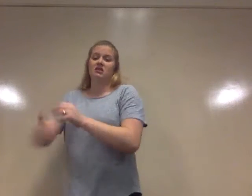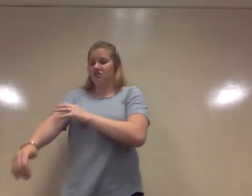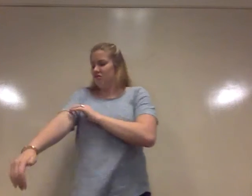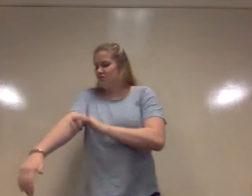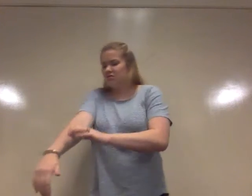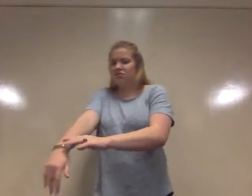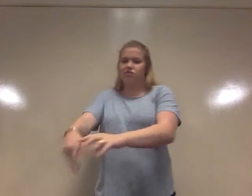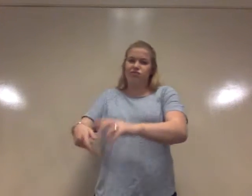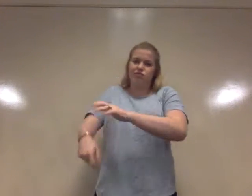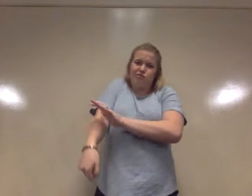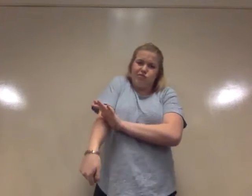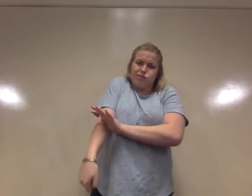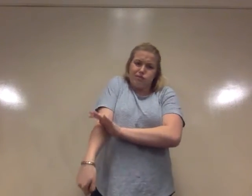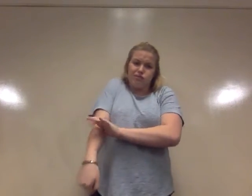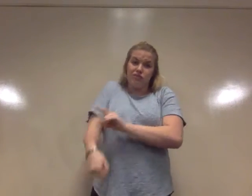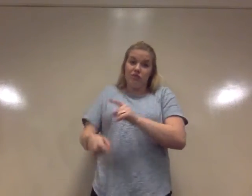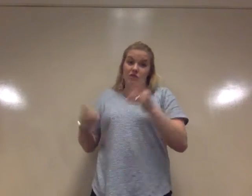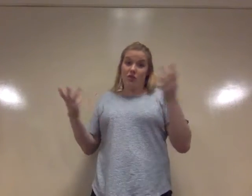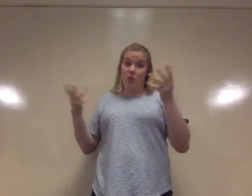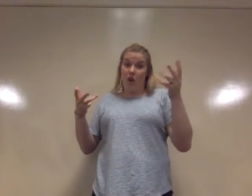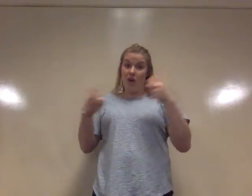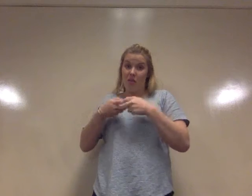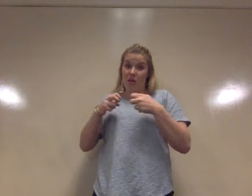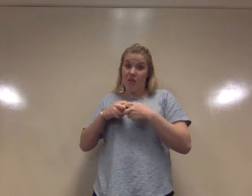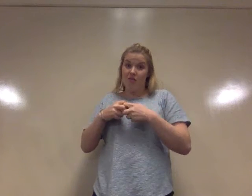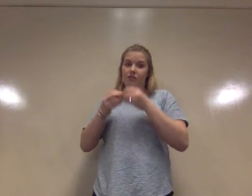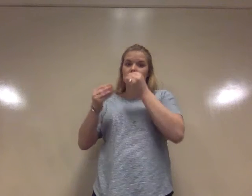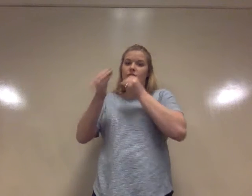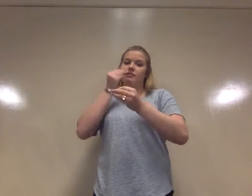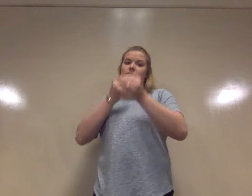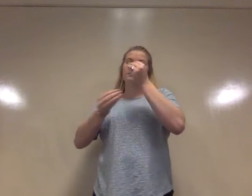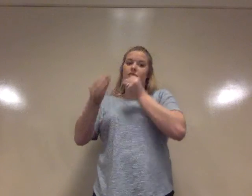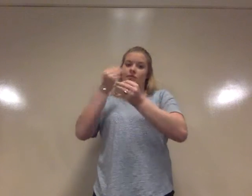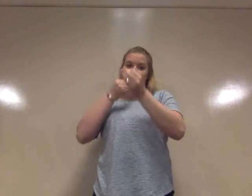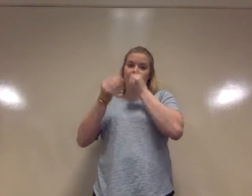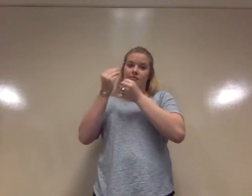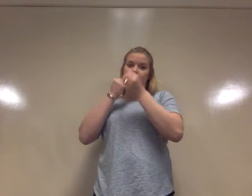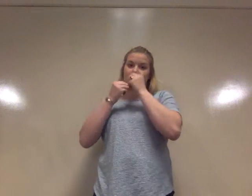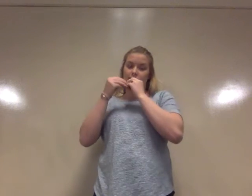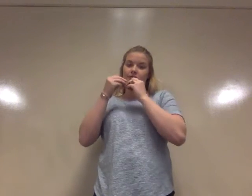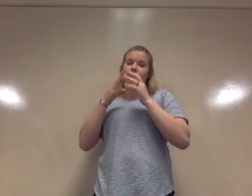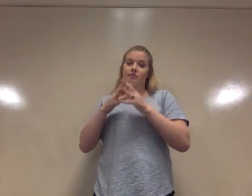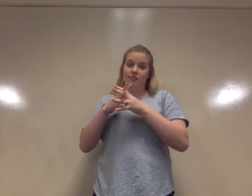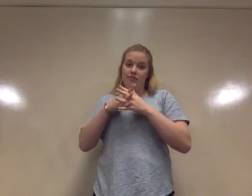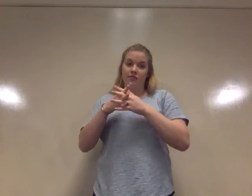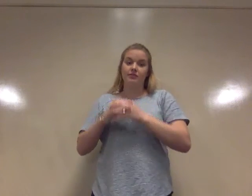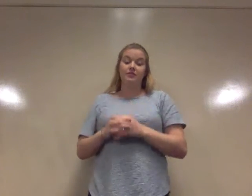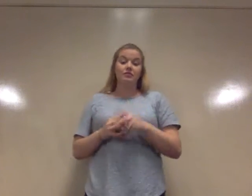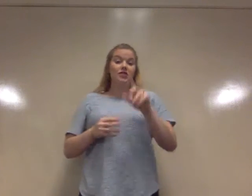all diet-related health issues that cost this country more than $120